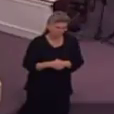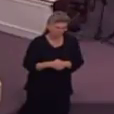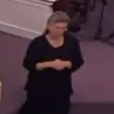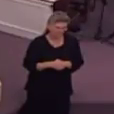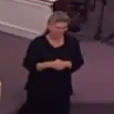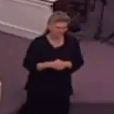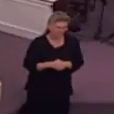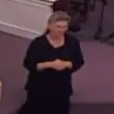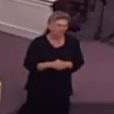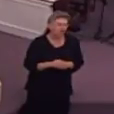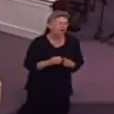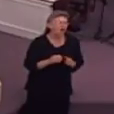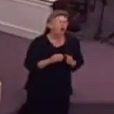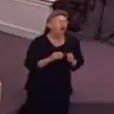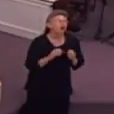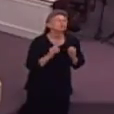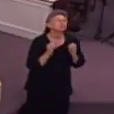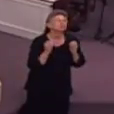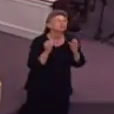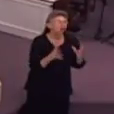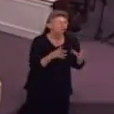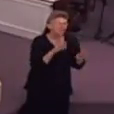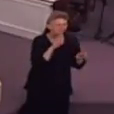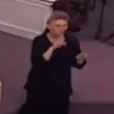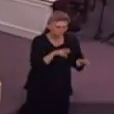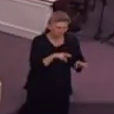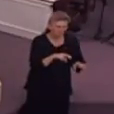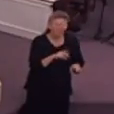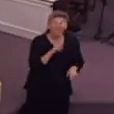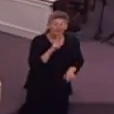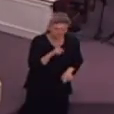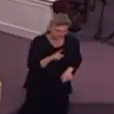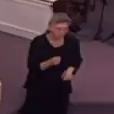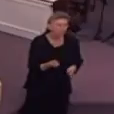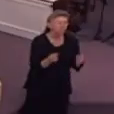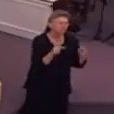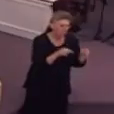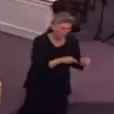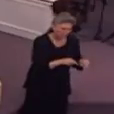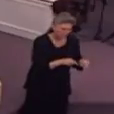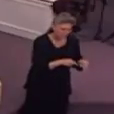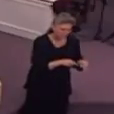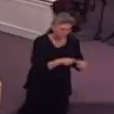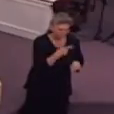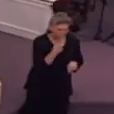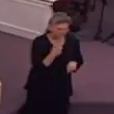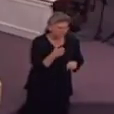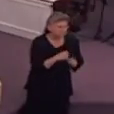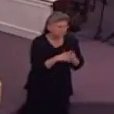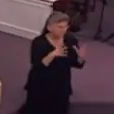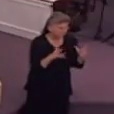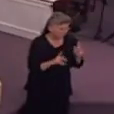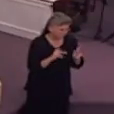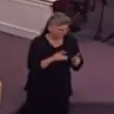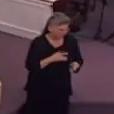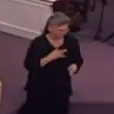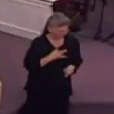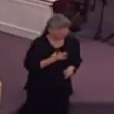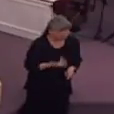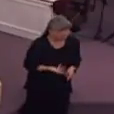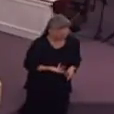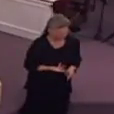They got literally hundreds of responses of people who said they absolutely would come, because there's a lot of people who